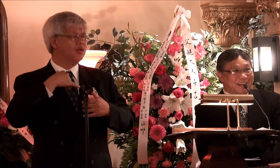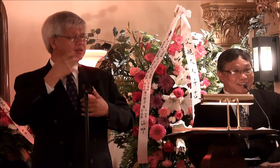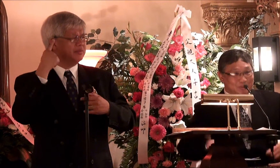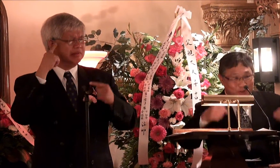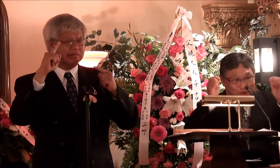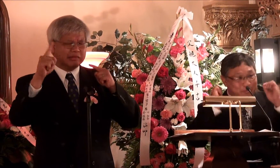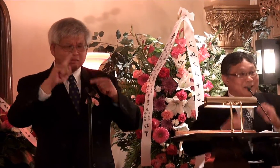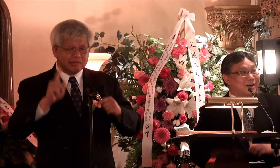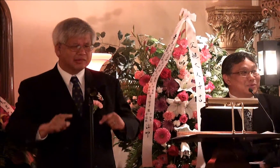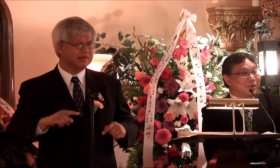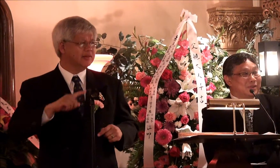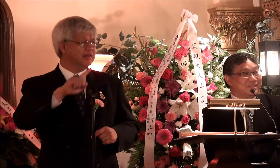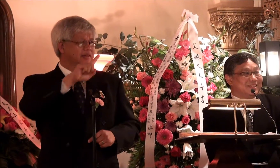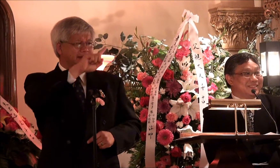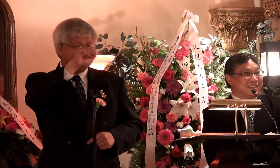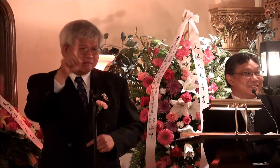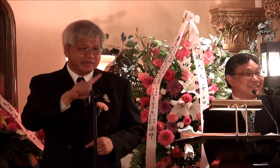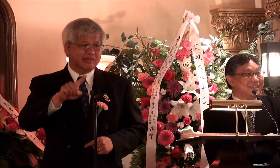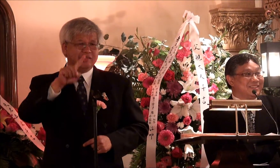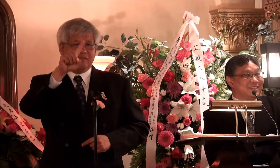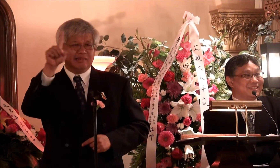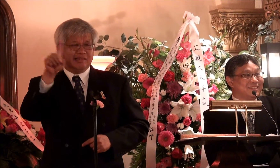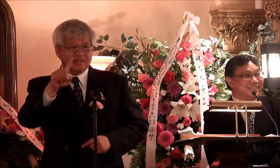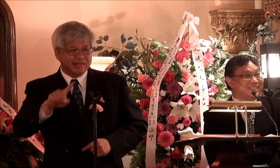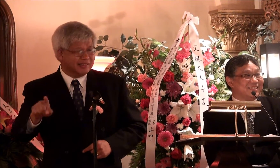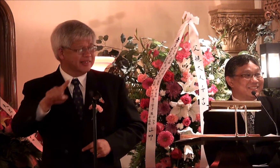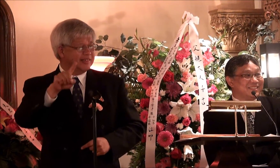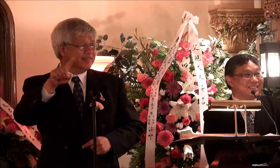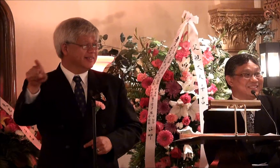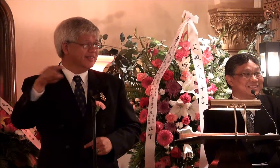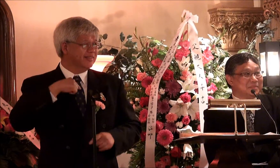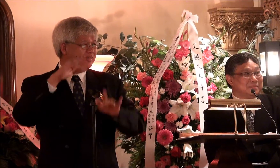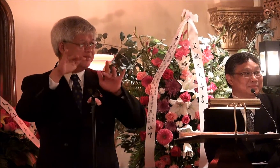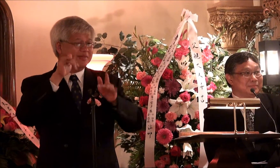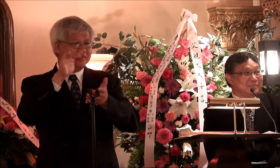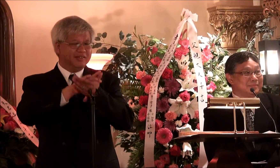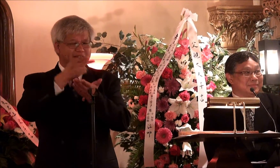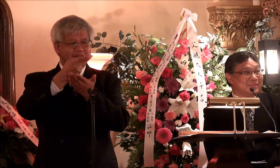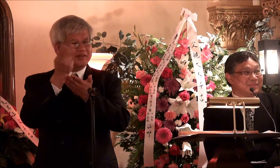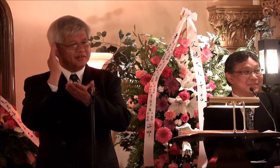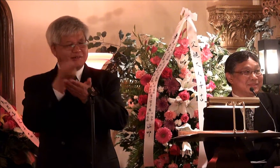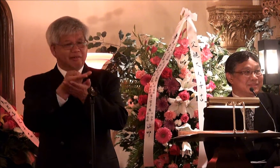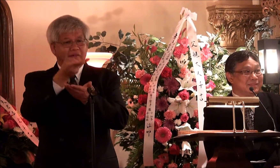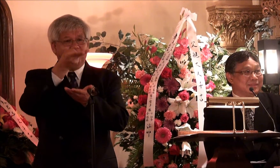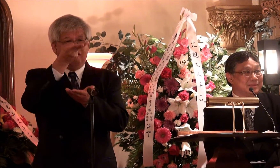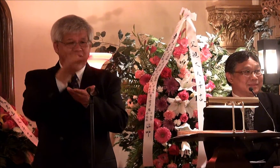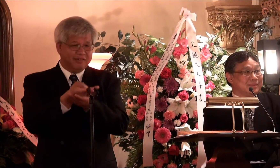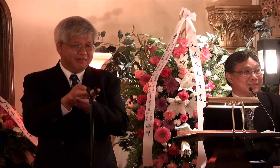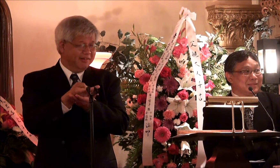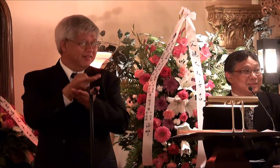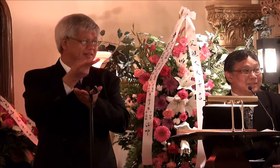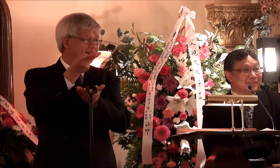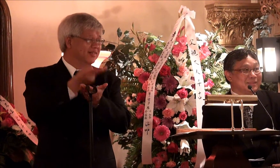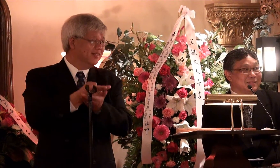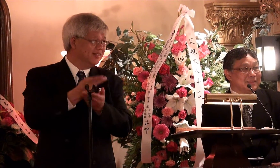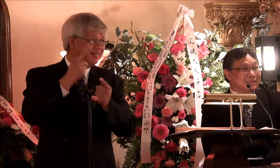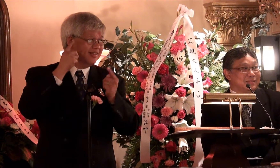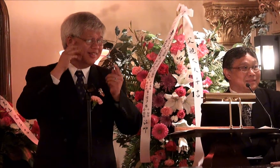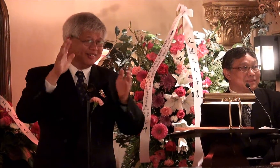so loud. It's like lightning striking. It's just so loud, it's like thunder. So I really kind of pitied my wife. She said every